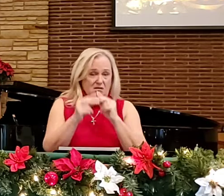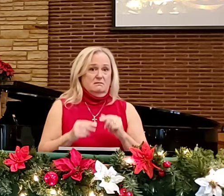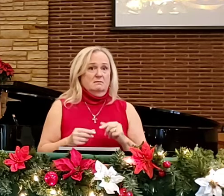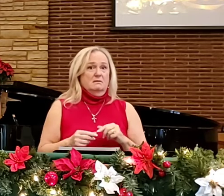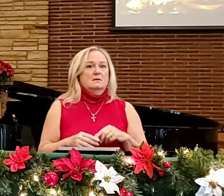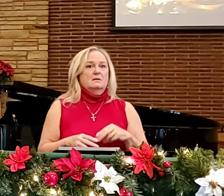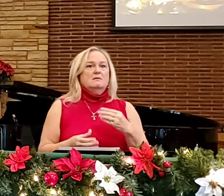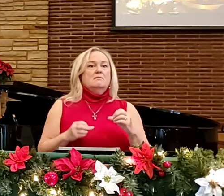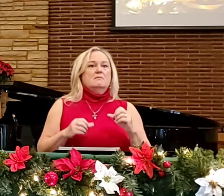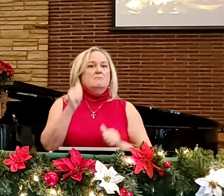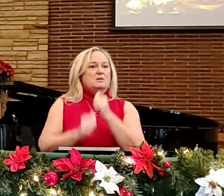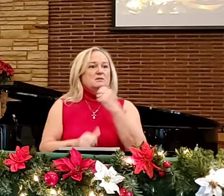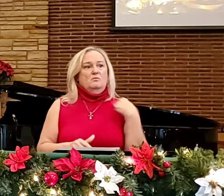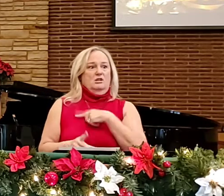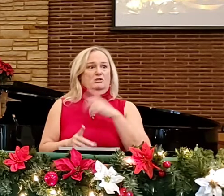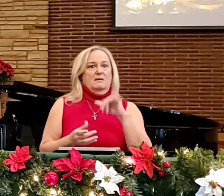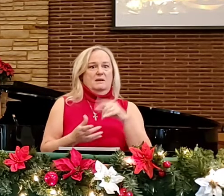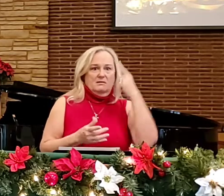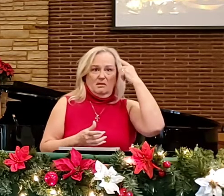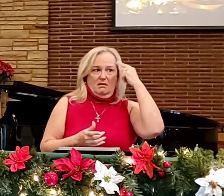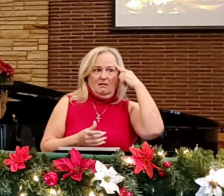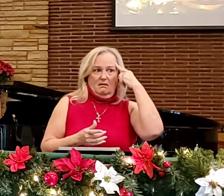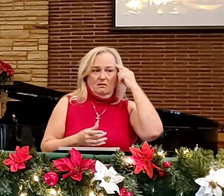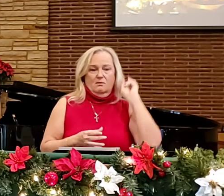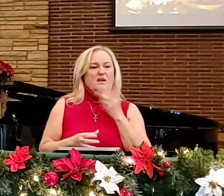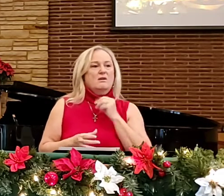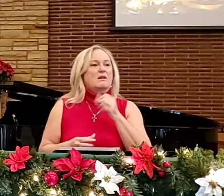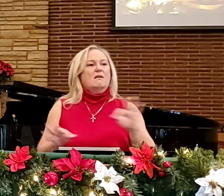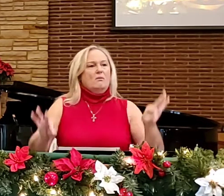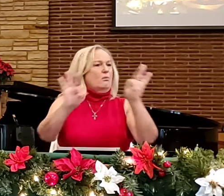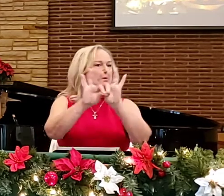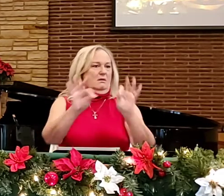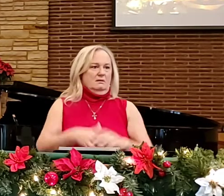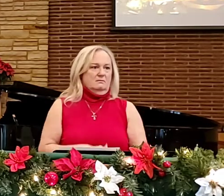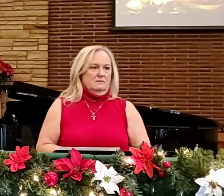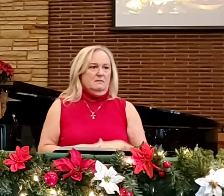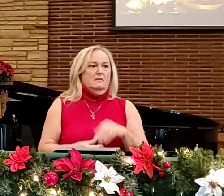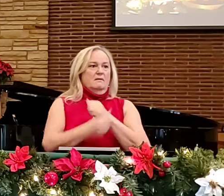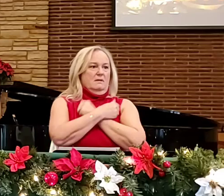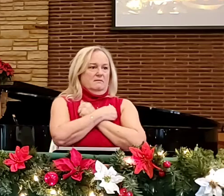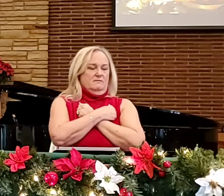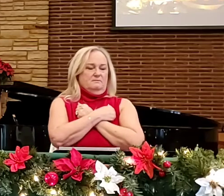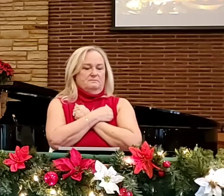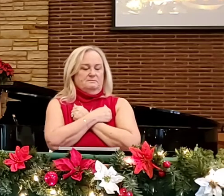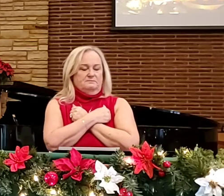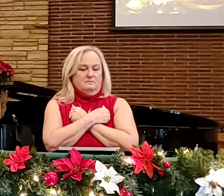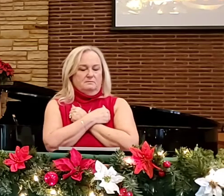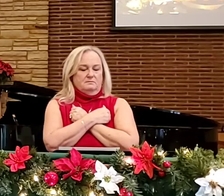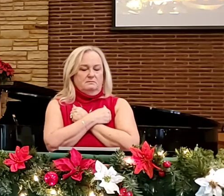Mostly we do that because we think we aren't worthy of love.